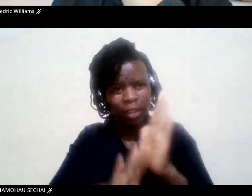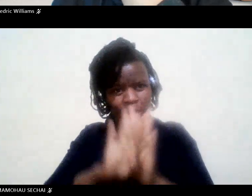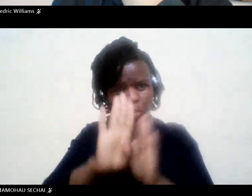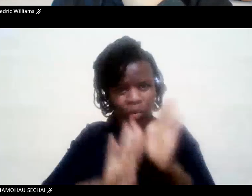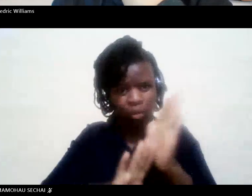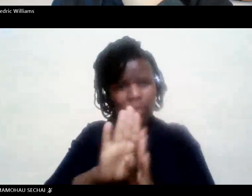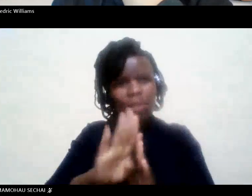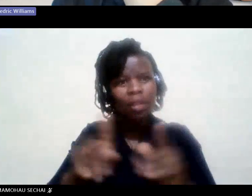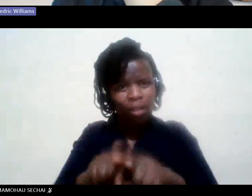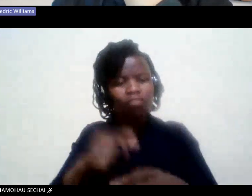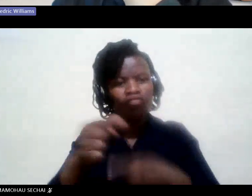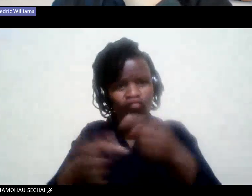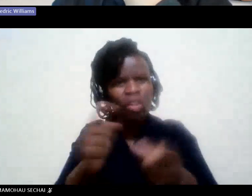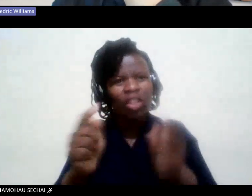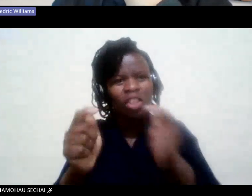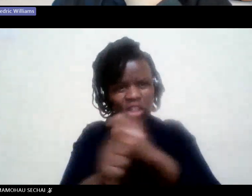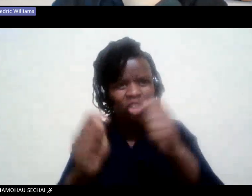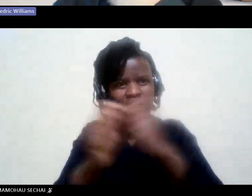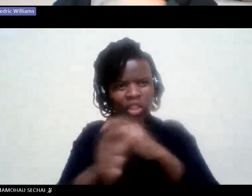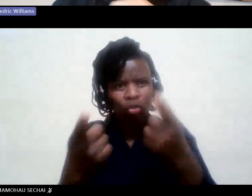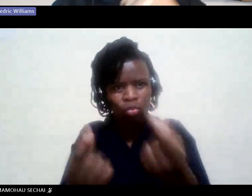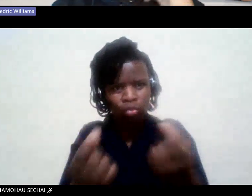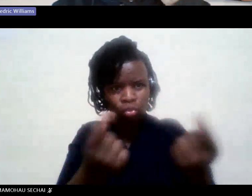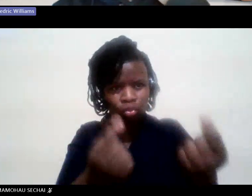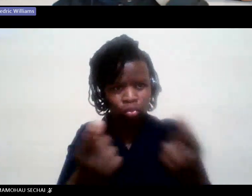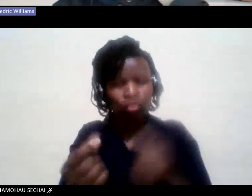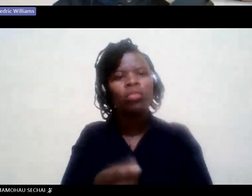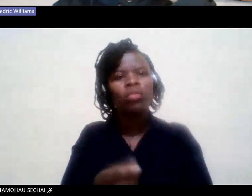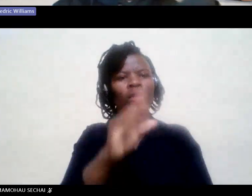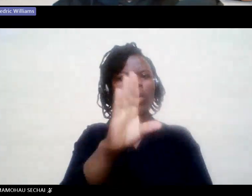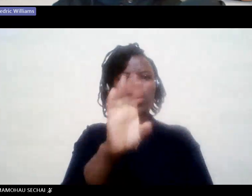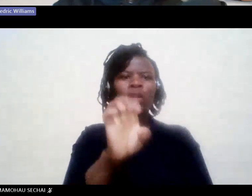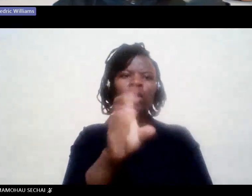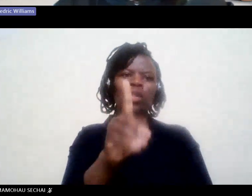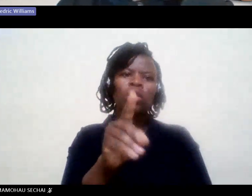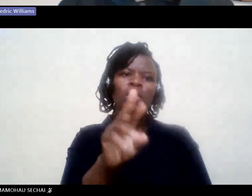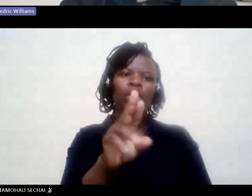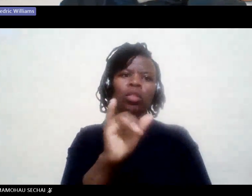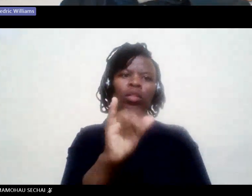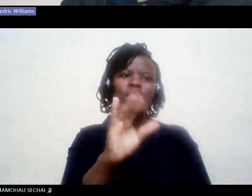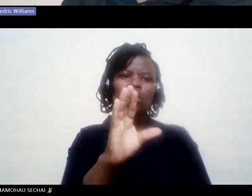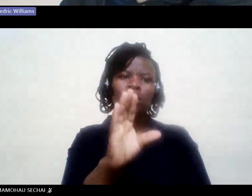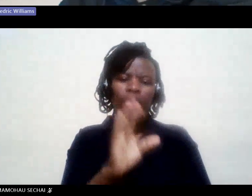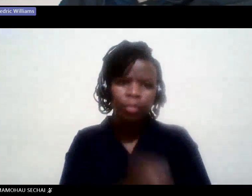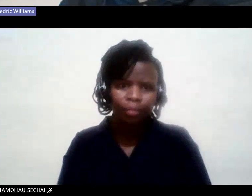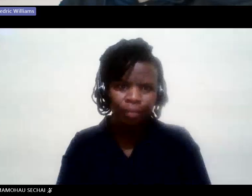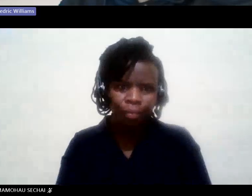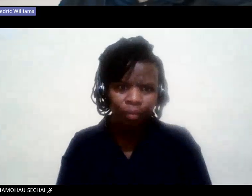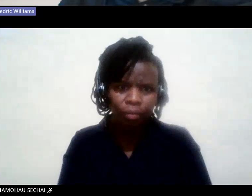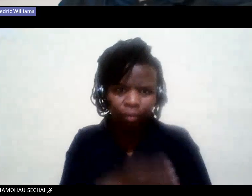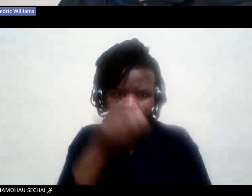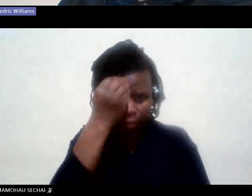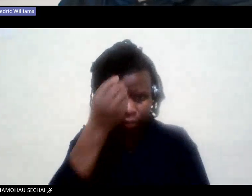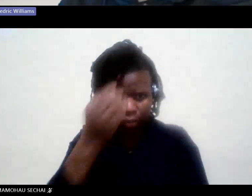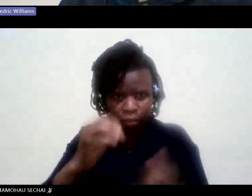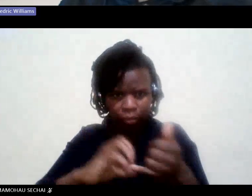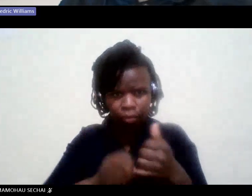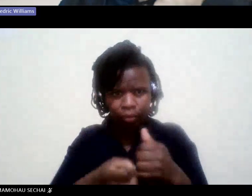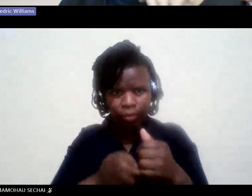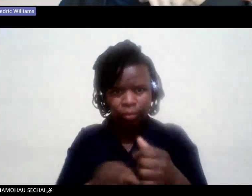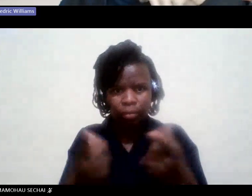Cedric? Yeah, just on that's a good point that you made. That is actually what I was trying to say now. It's about the surgery and stitching it up.